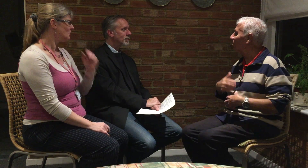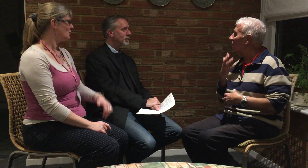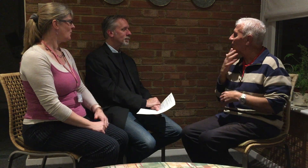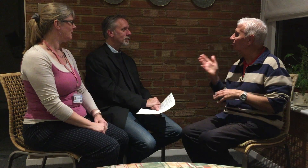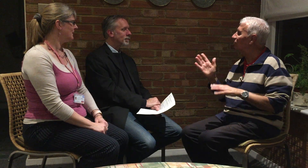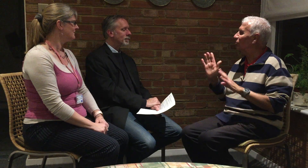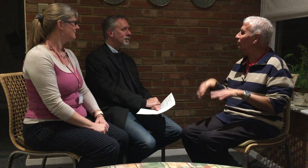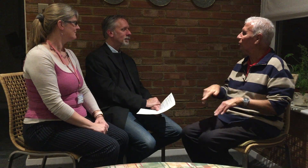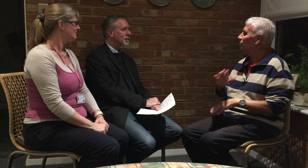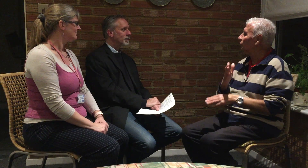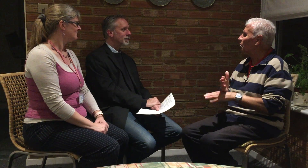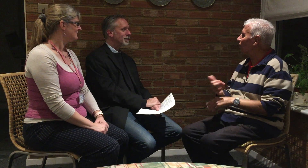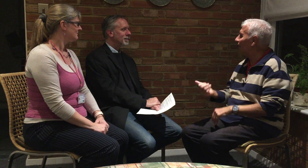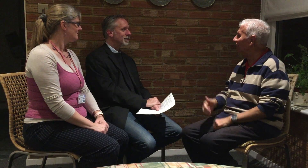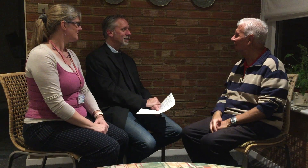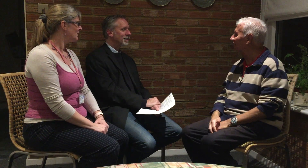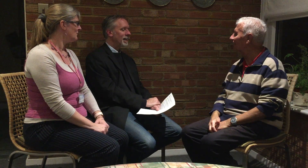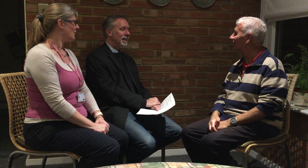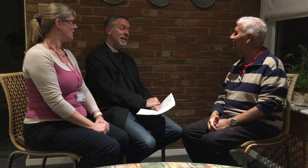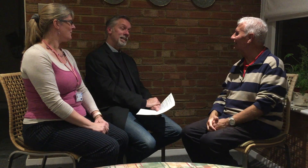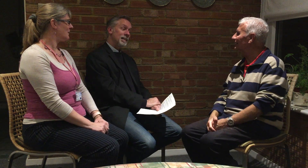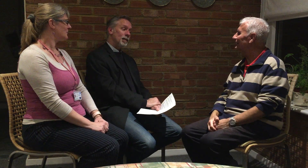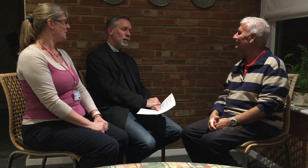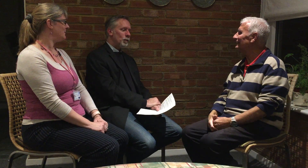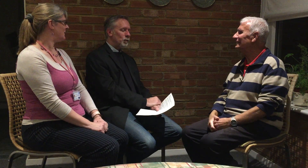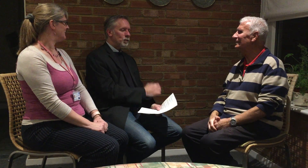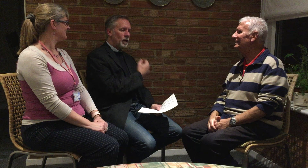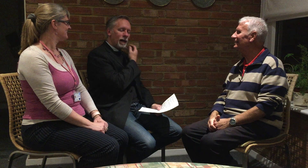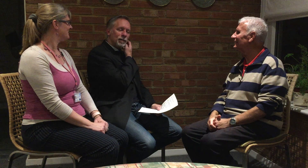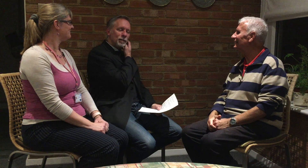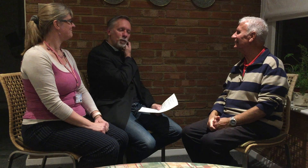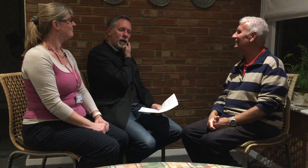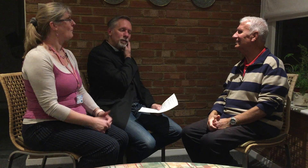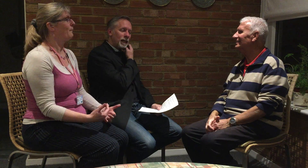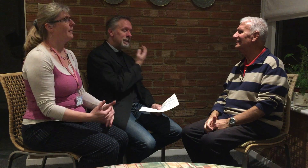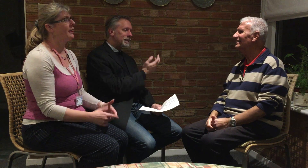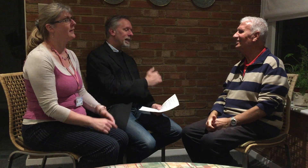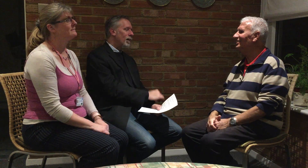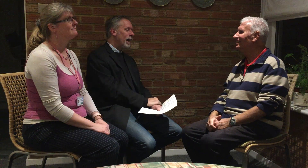What's your hobby when you don't go to work? What do you do? Well,